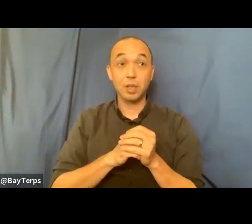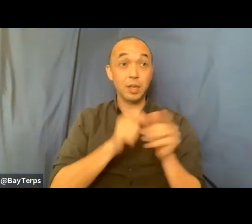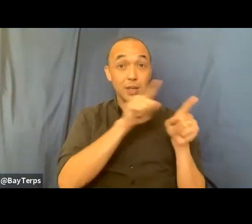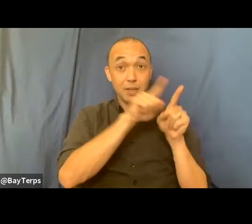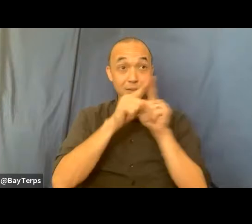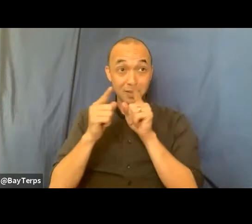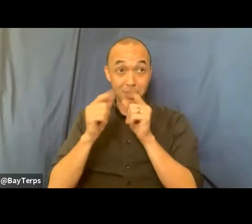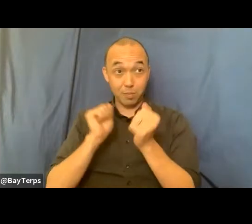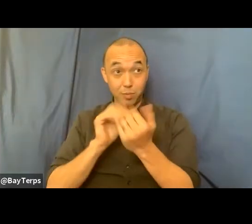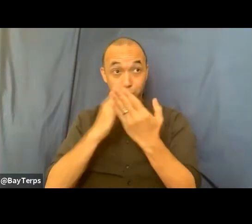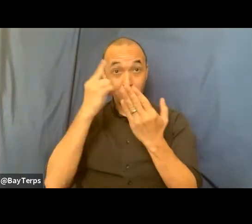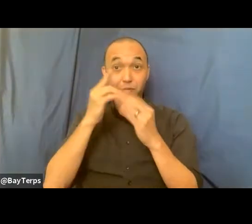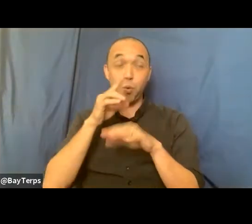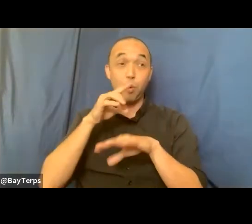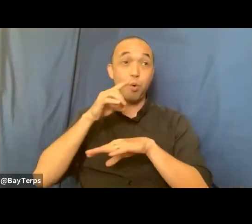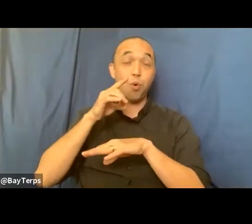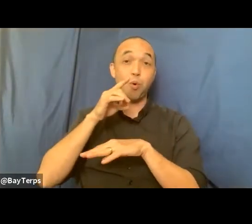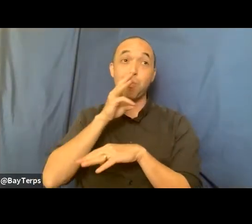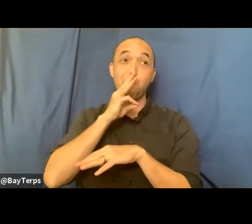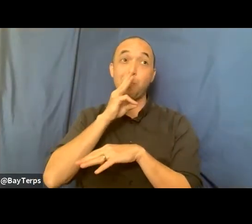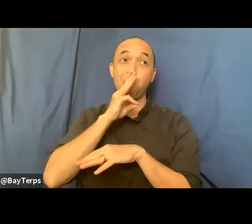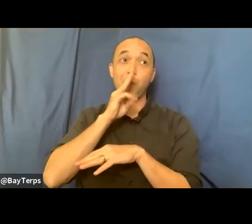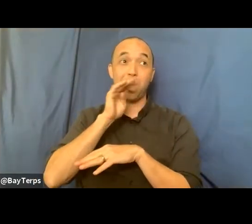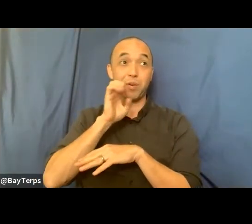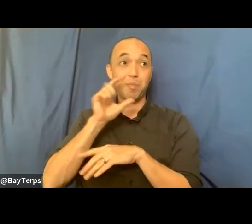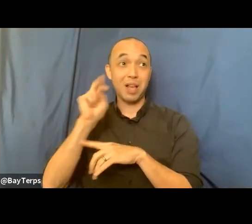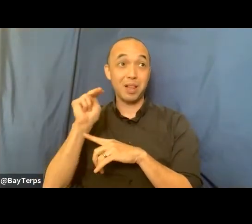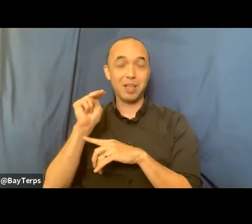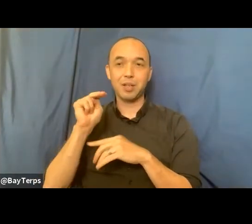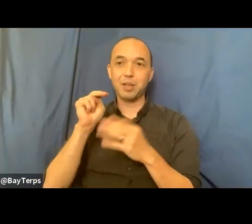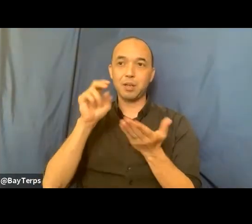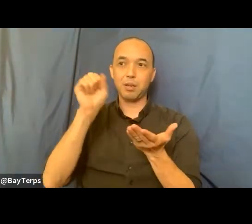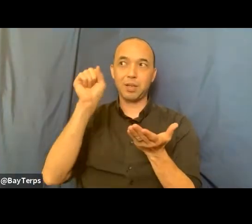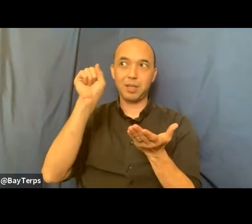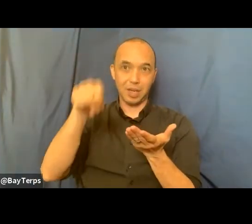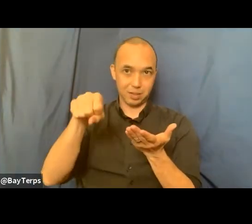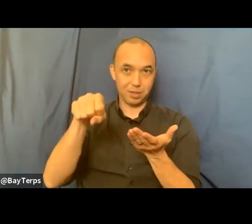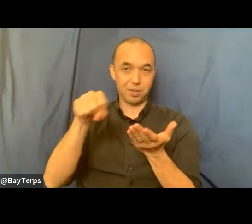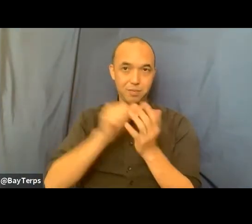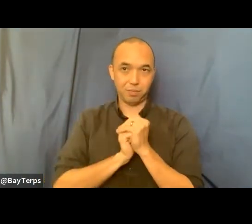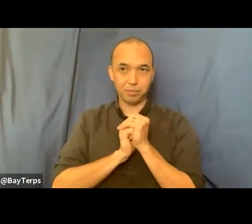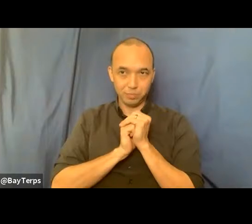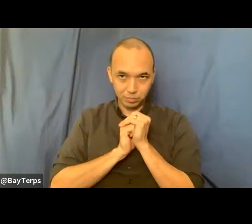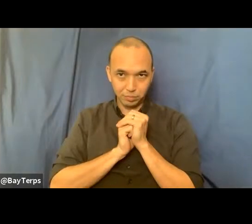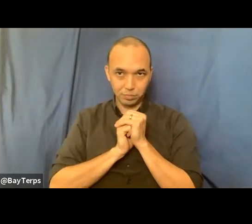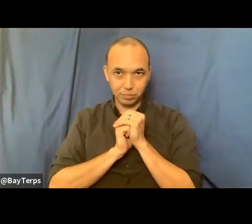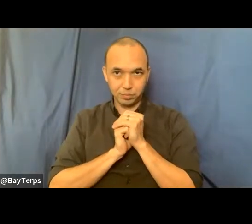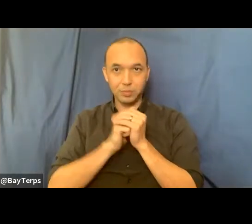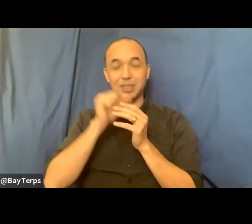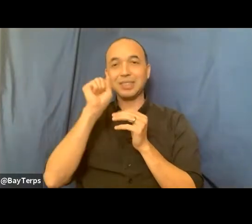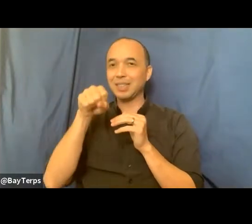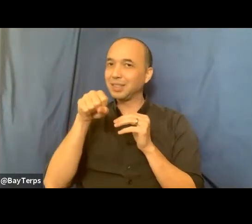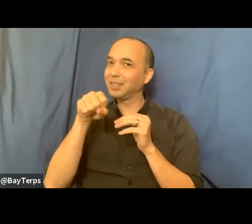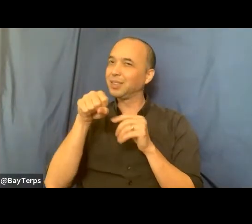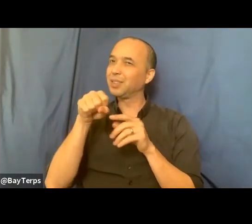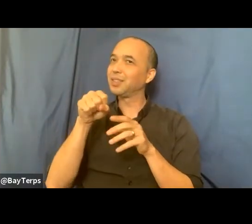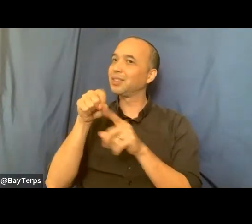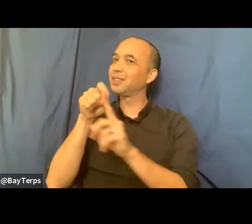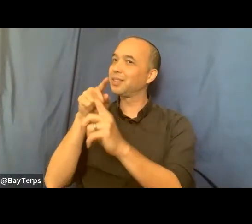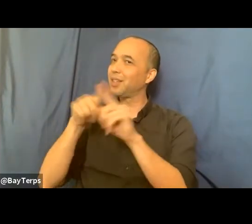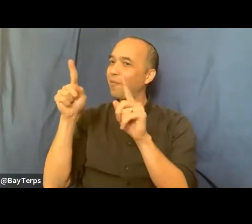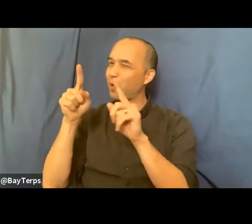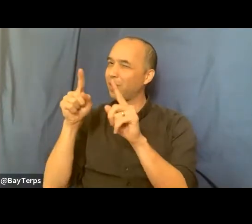carve watermelons. The texture is very different. The skin is much harder to get through, and then